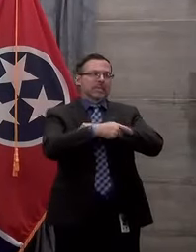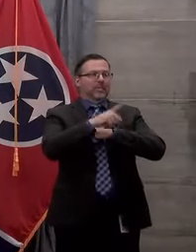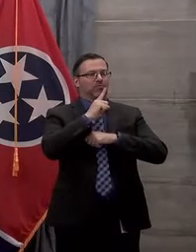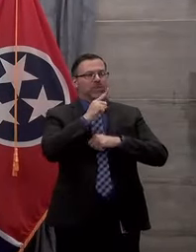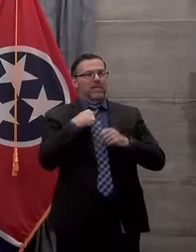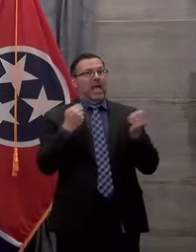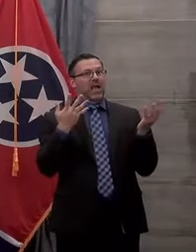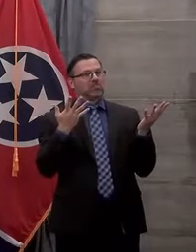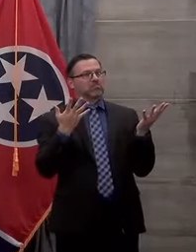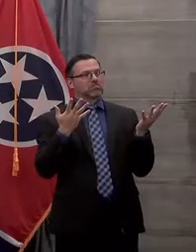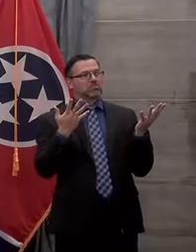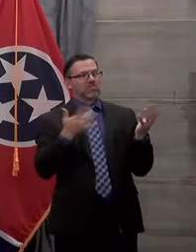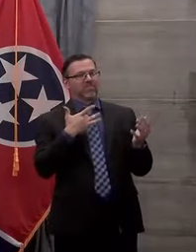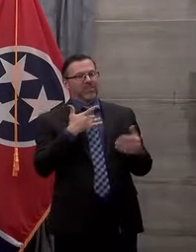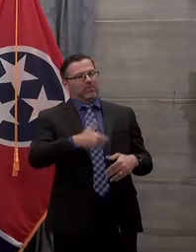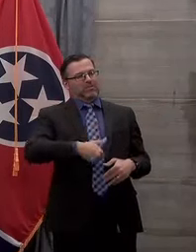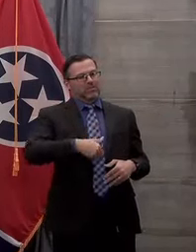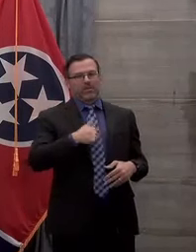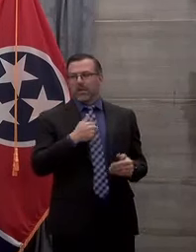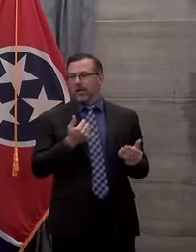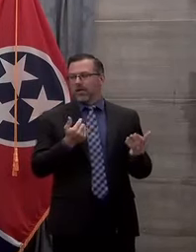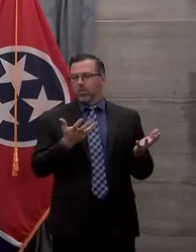actually, to